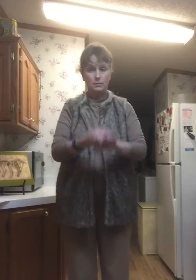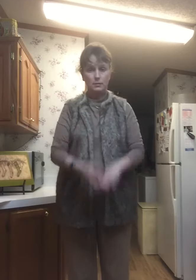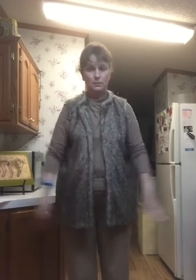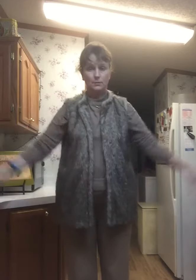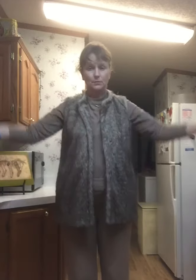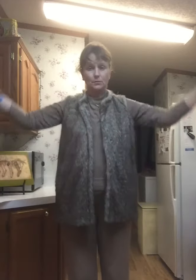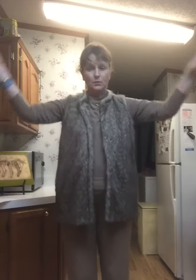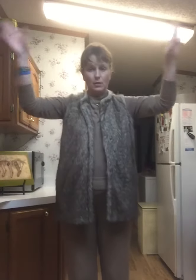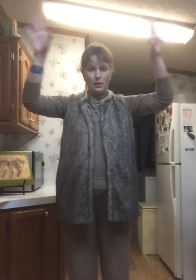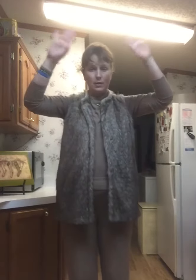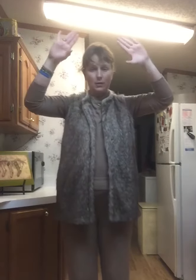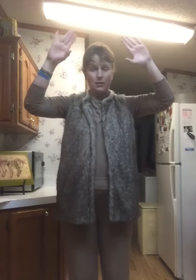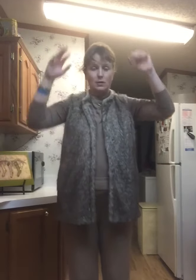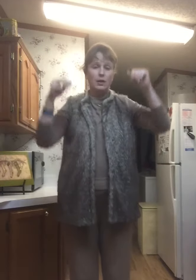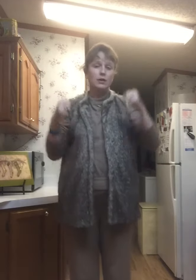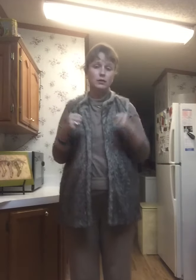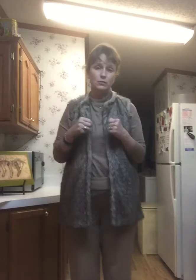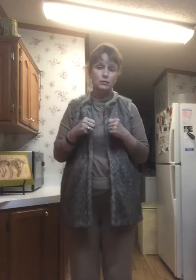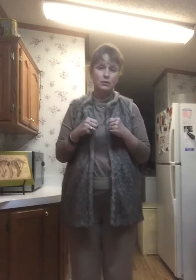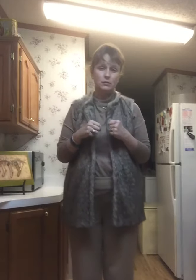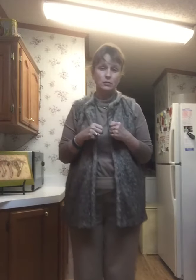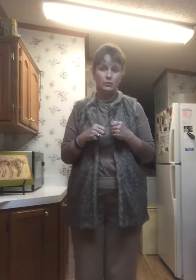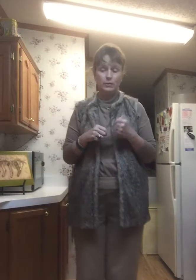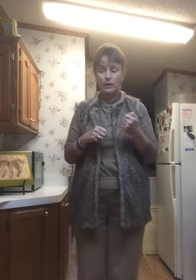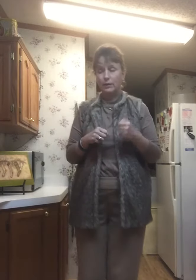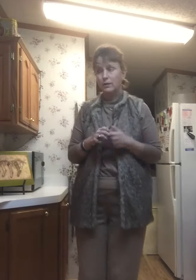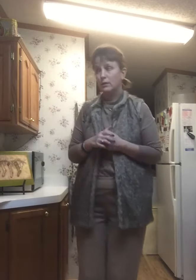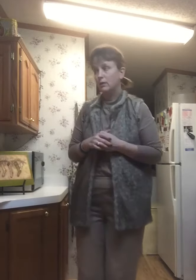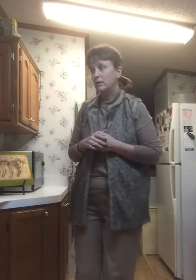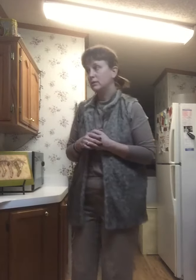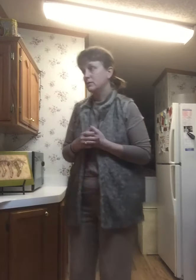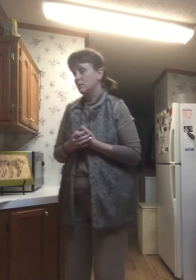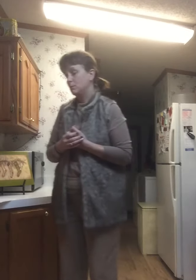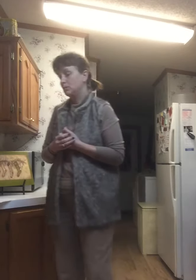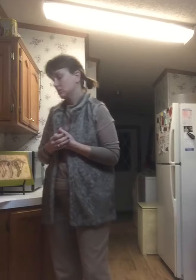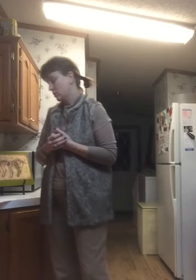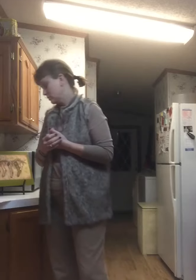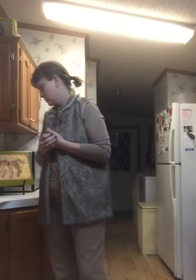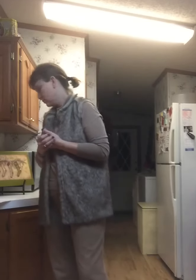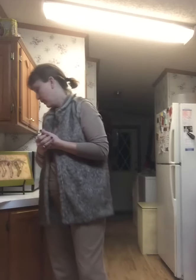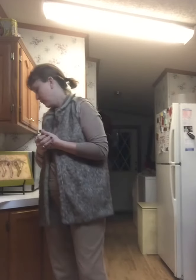peace. Okay? And it goes a lot slower than that, I think, in most songs. Okay?